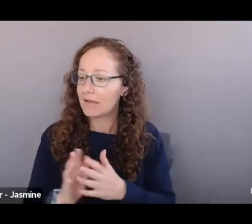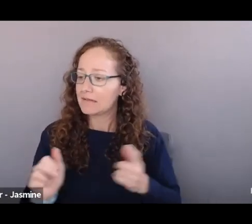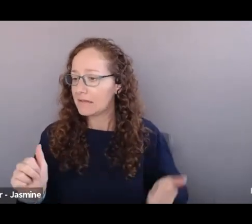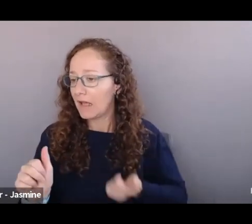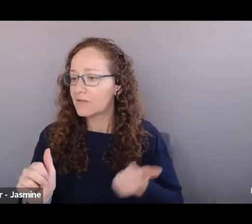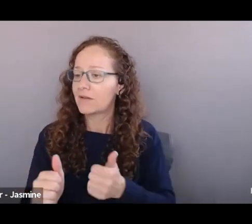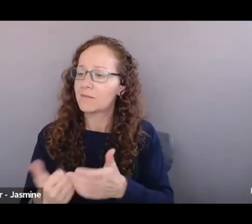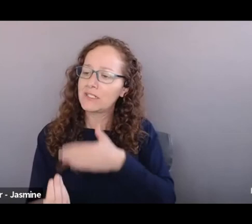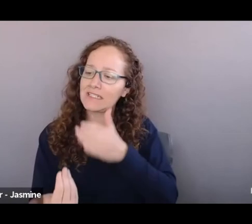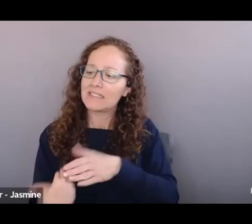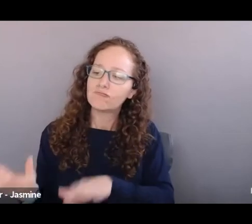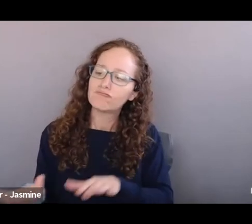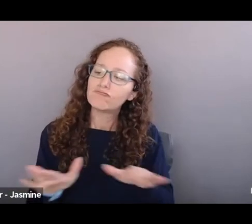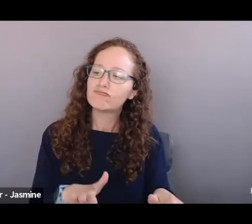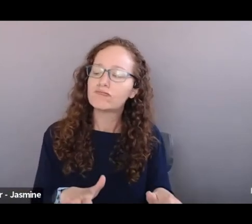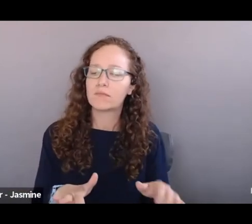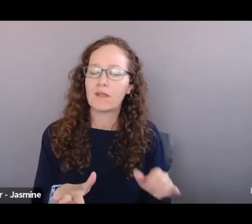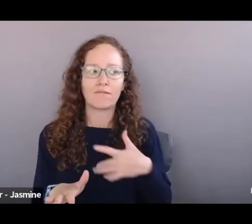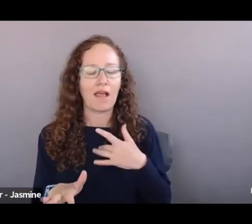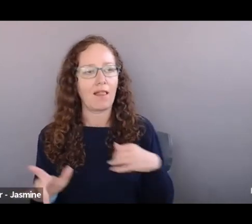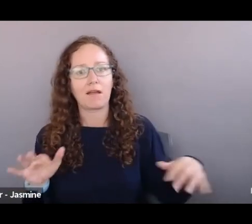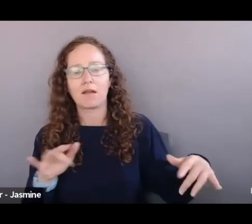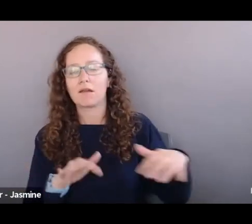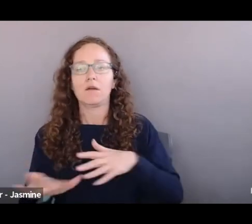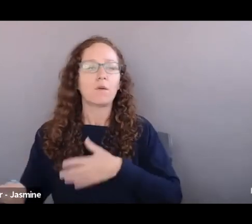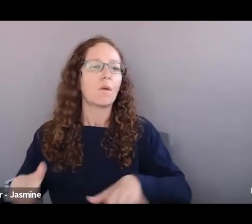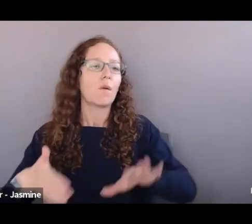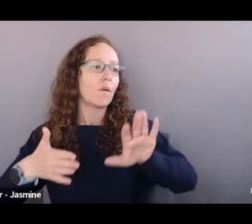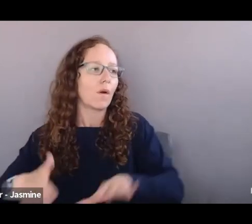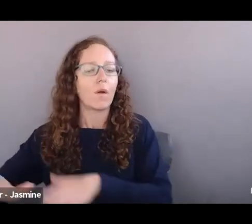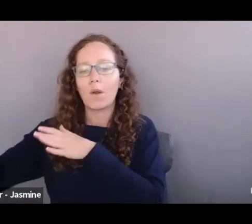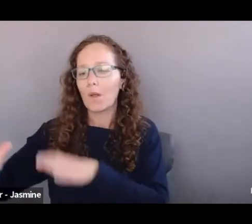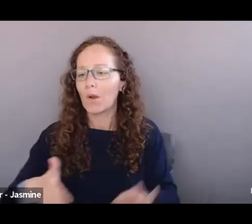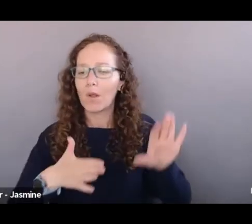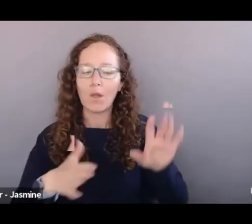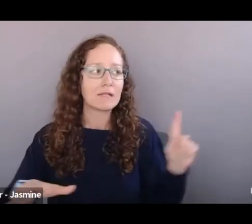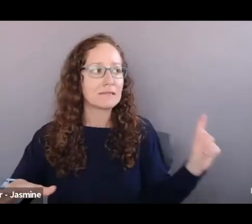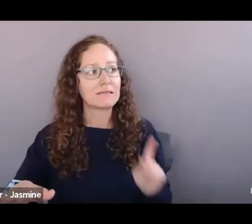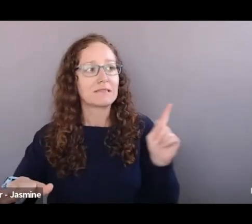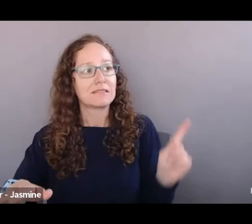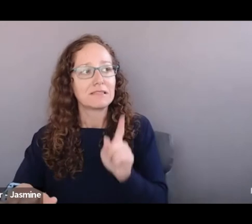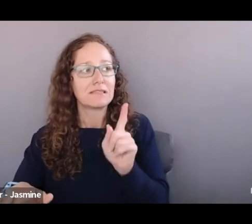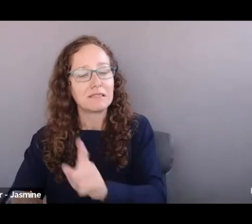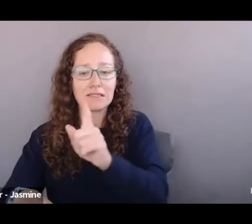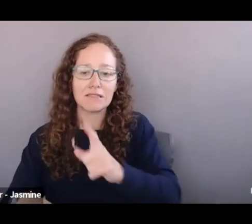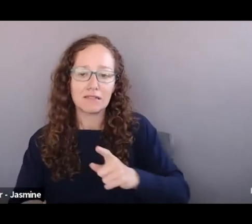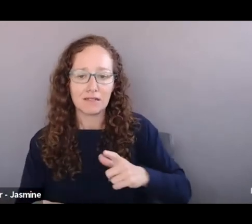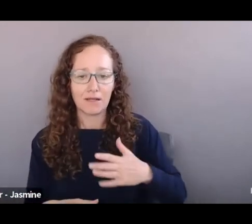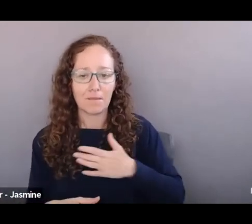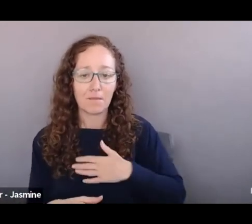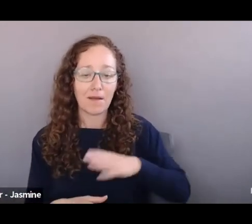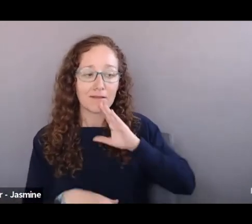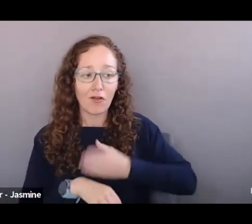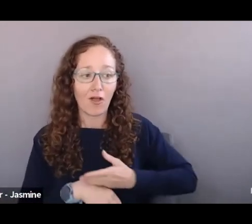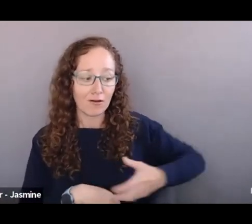in a sea of people, my daughter's backside created an indent in my left hip. We weaved in and out of